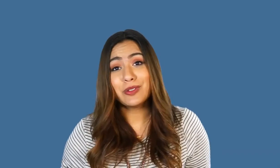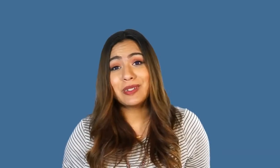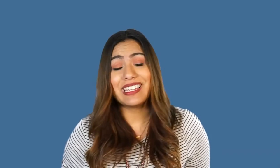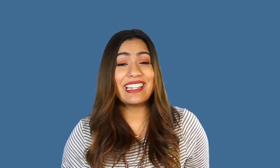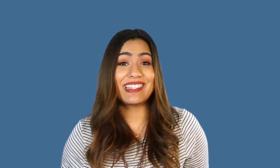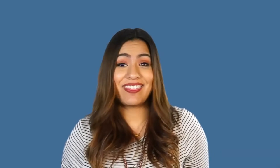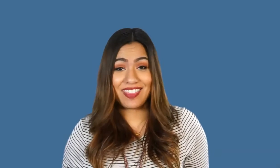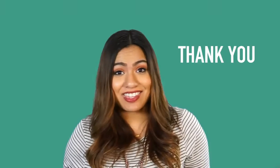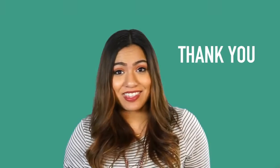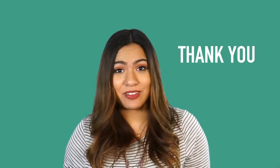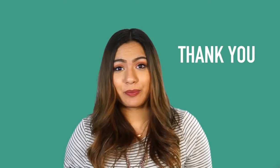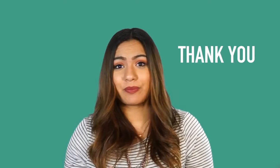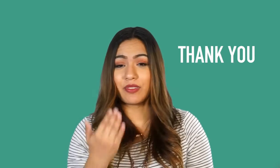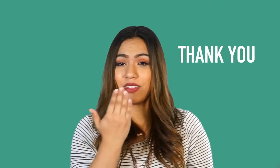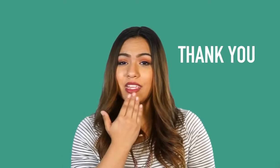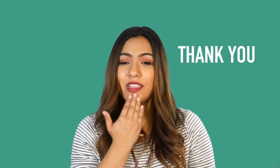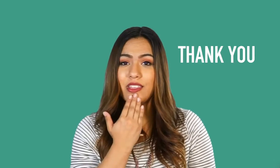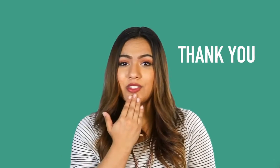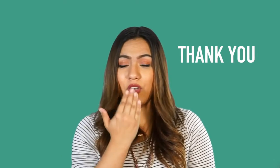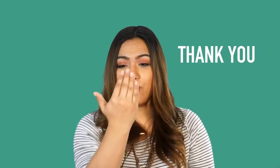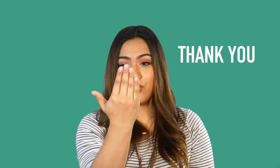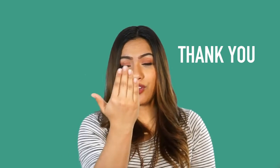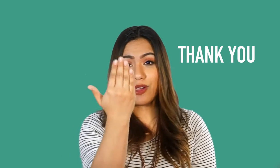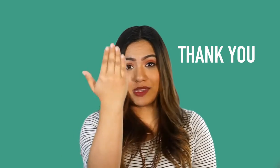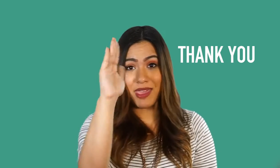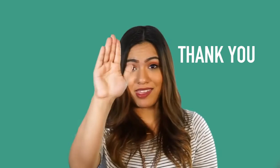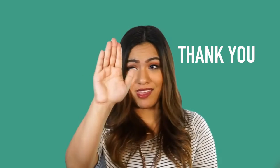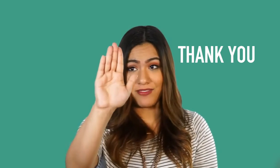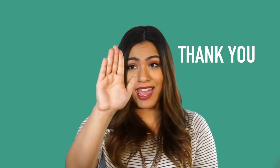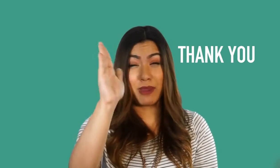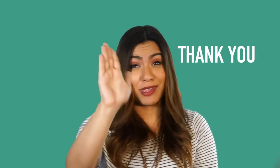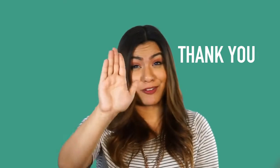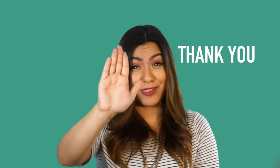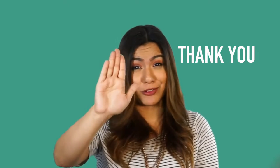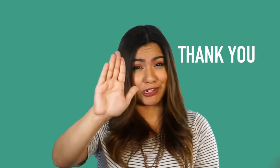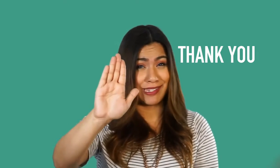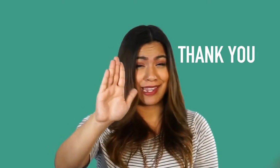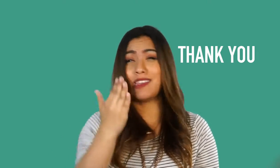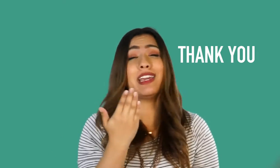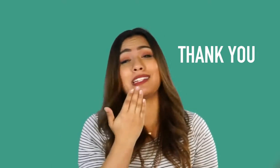2 is thank you. So you're going to make a flat hand, but your fingers are going to stay